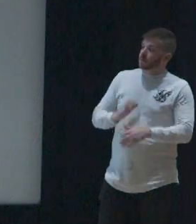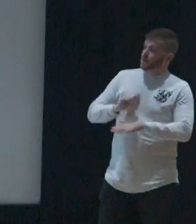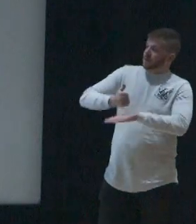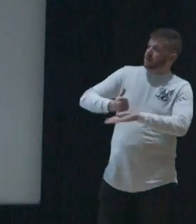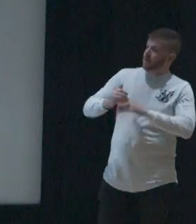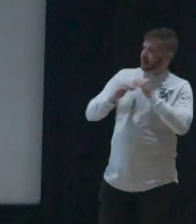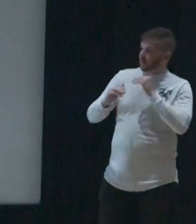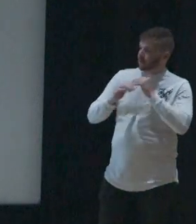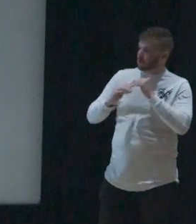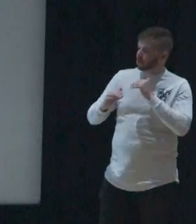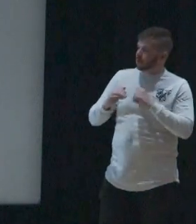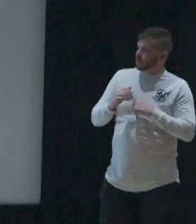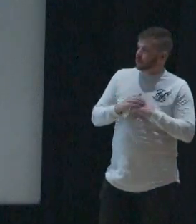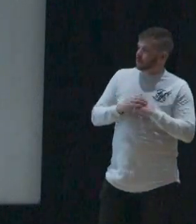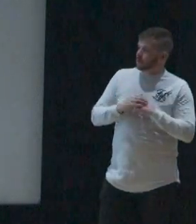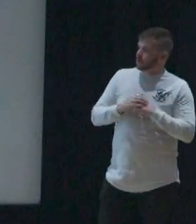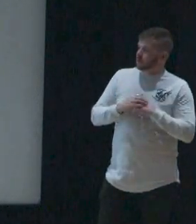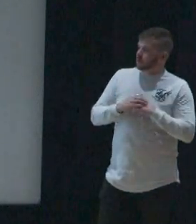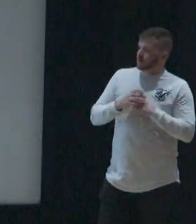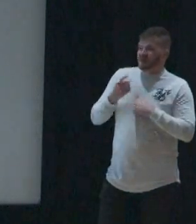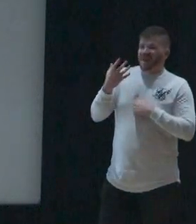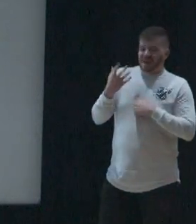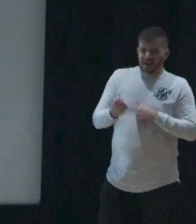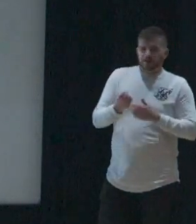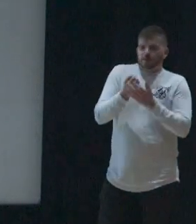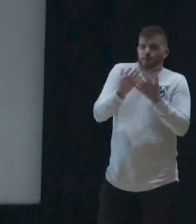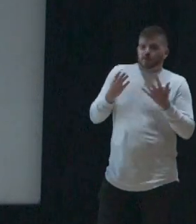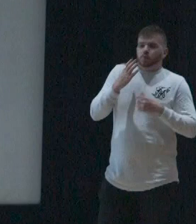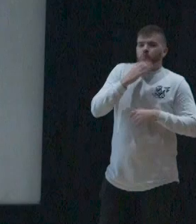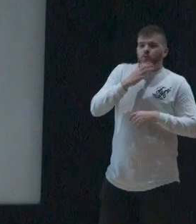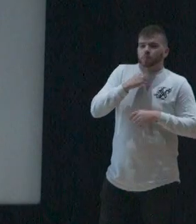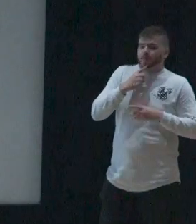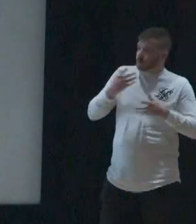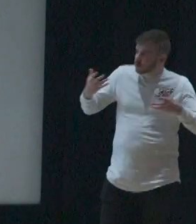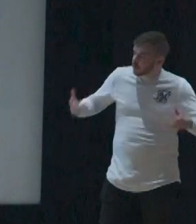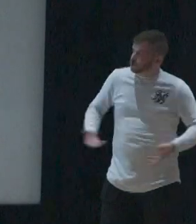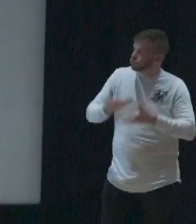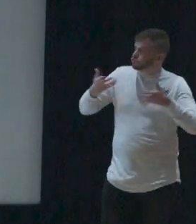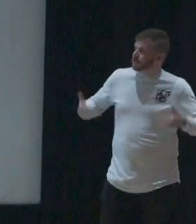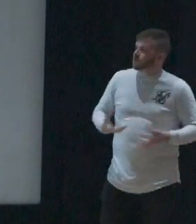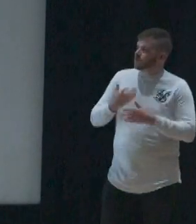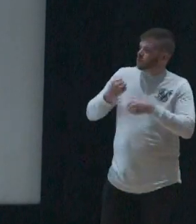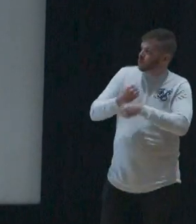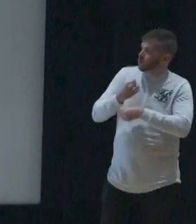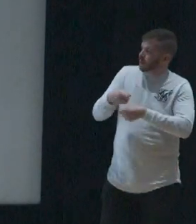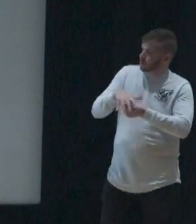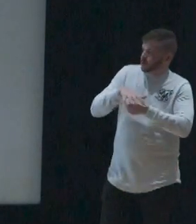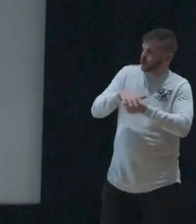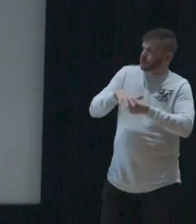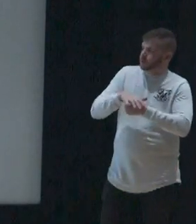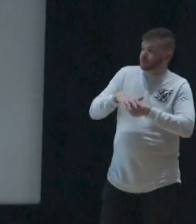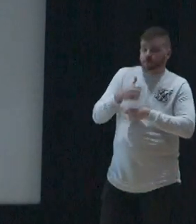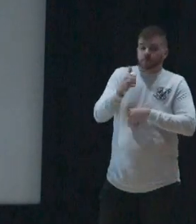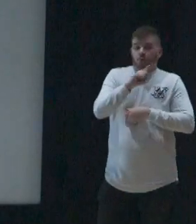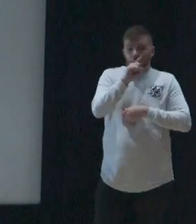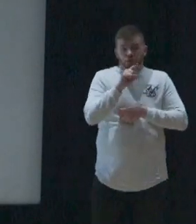level in such a way that it kind of has an obvious use, so that they're encouraged to do it in that situation? Yeah, that's a really good question